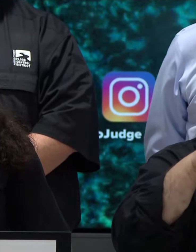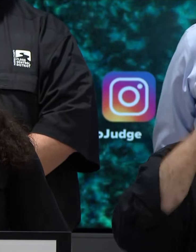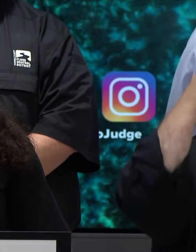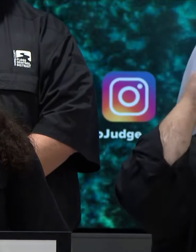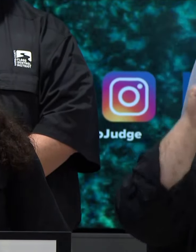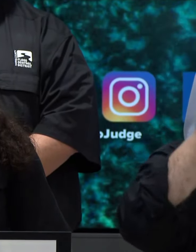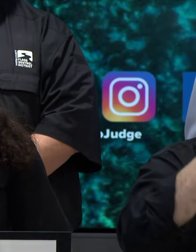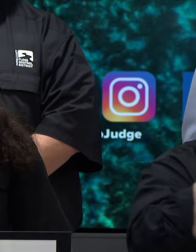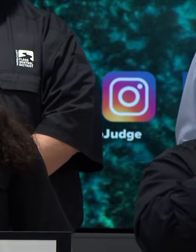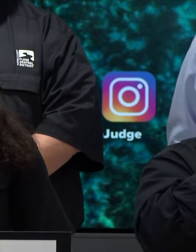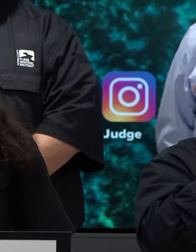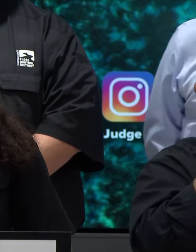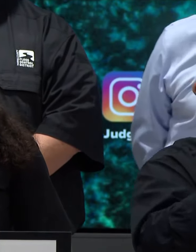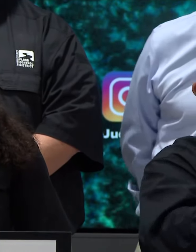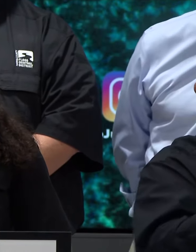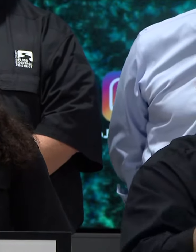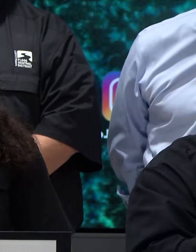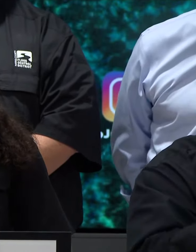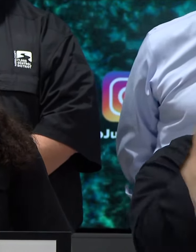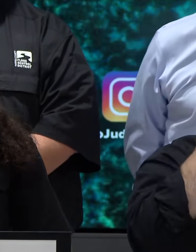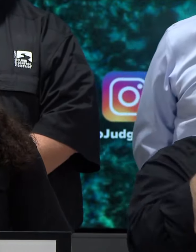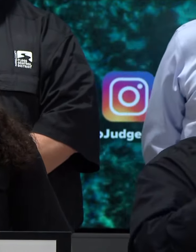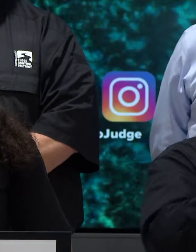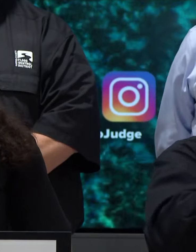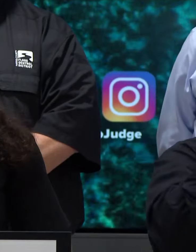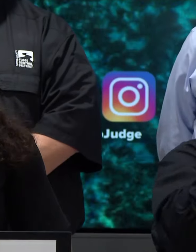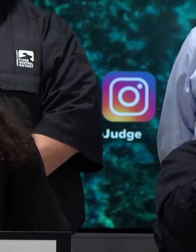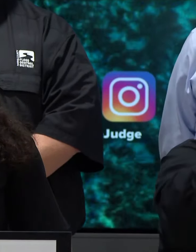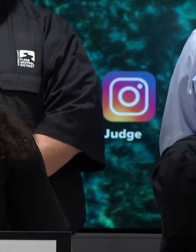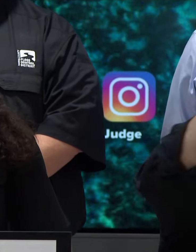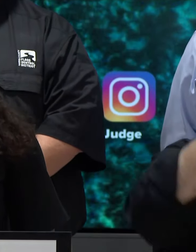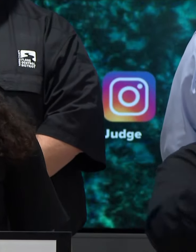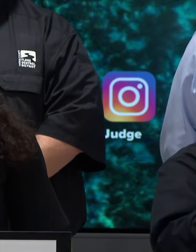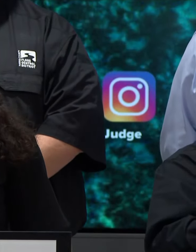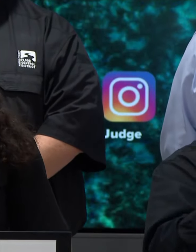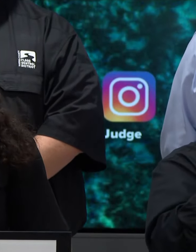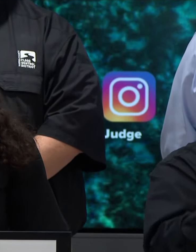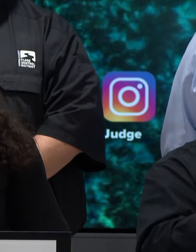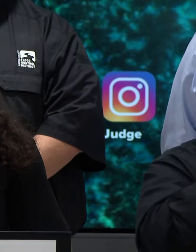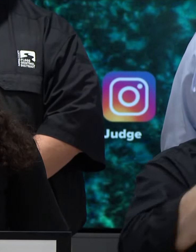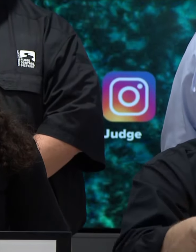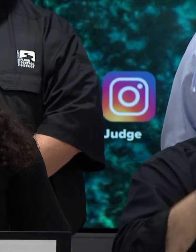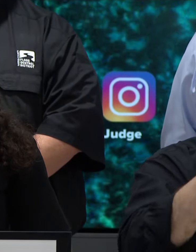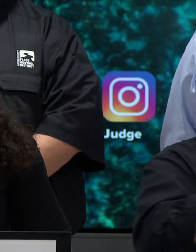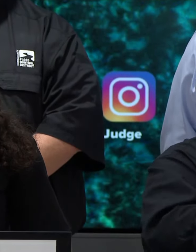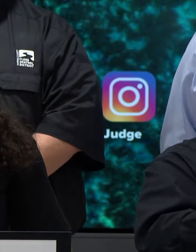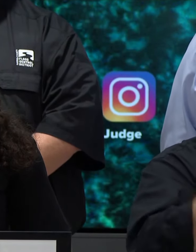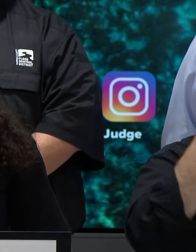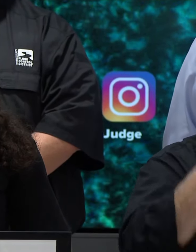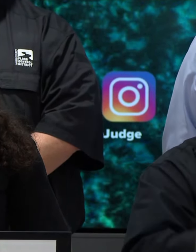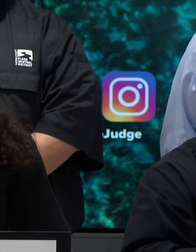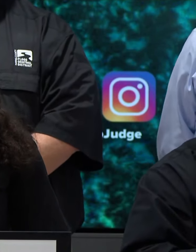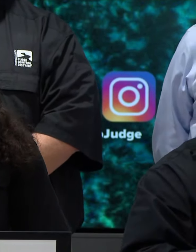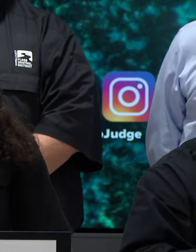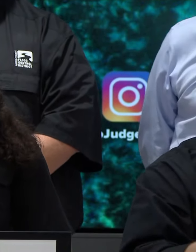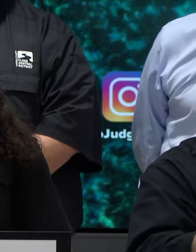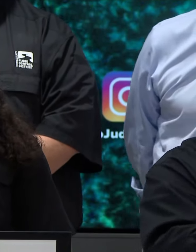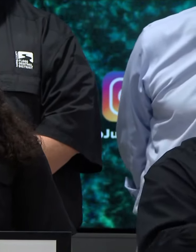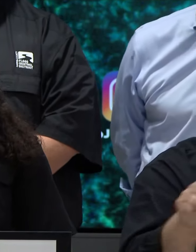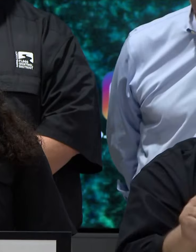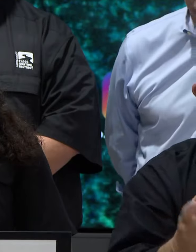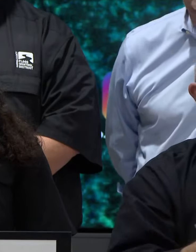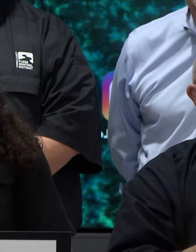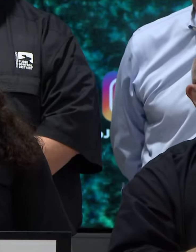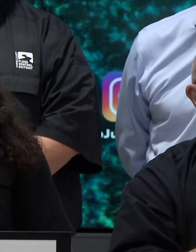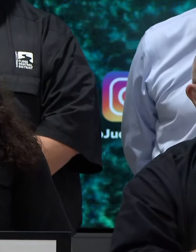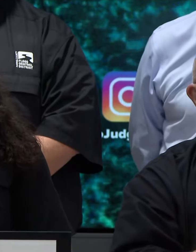facilities before all of the repairs are done, some of which are just gonna take longer. So it also means, as